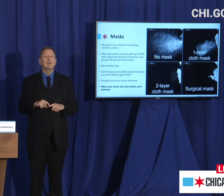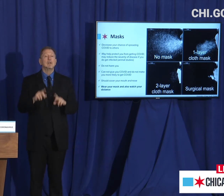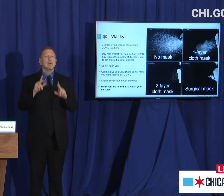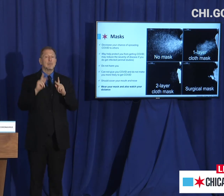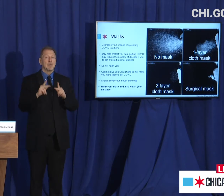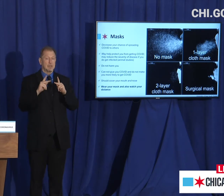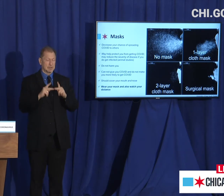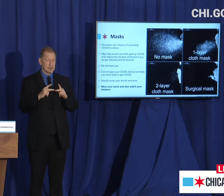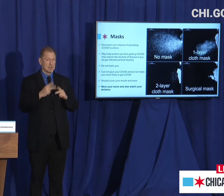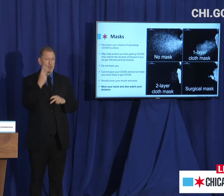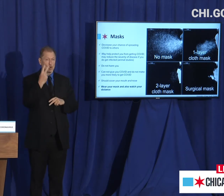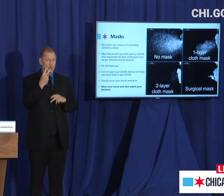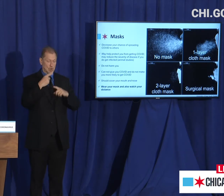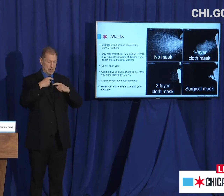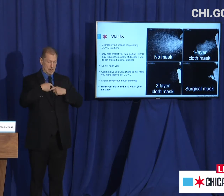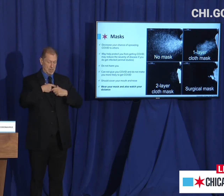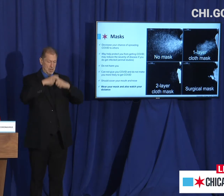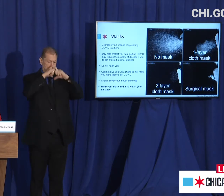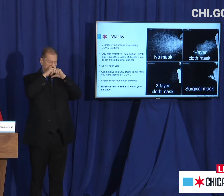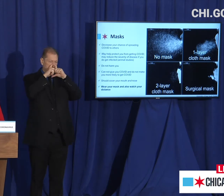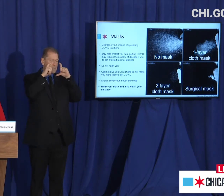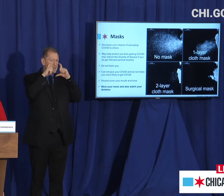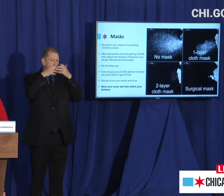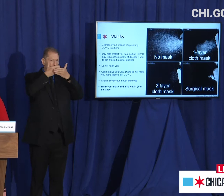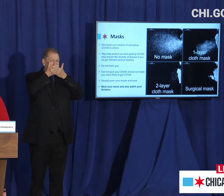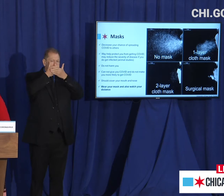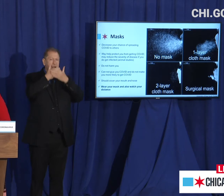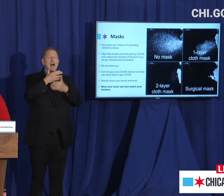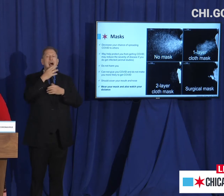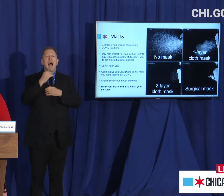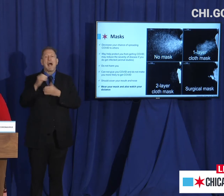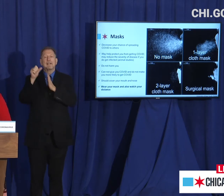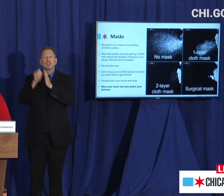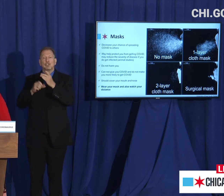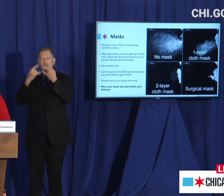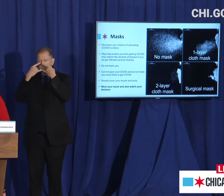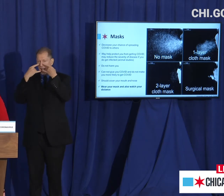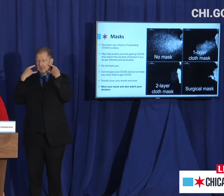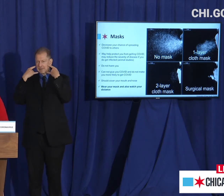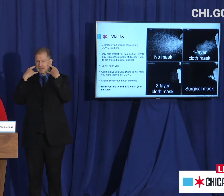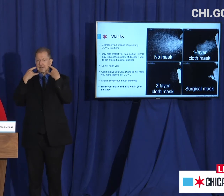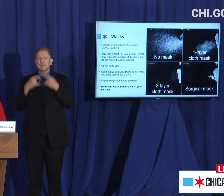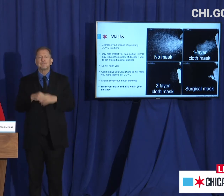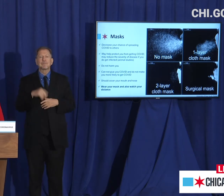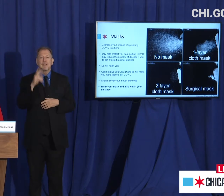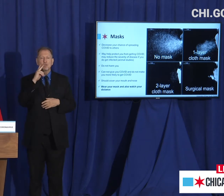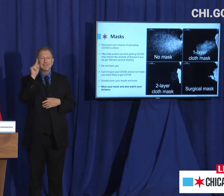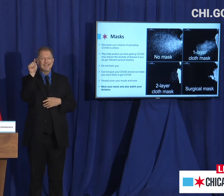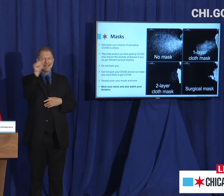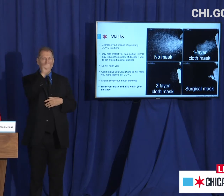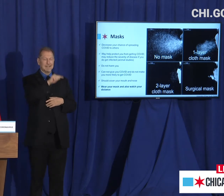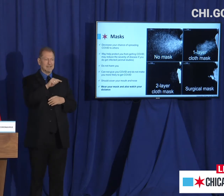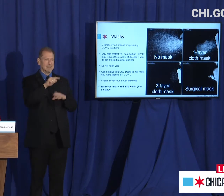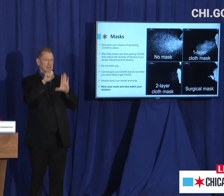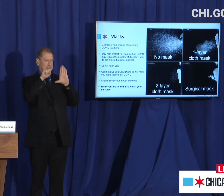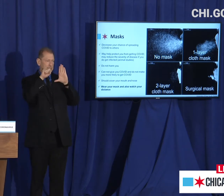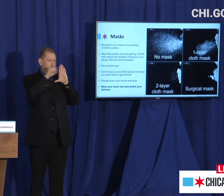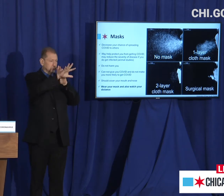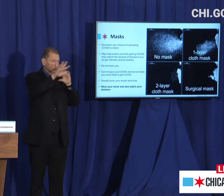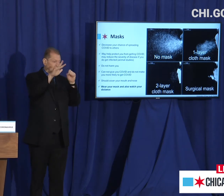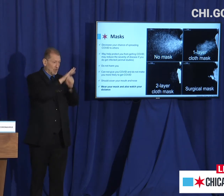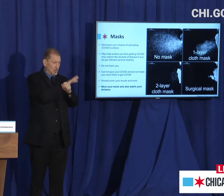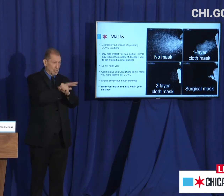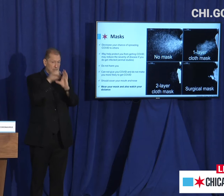a two-layer cloth mask, and for someone who is wearing a surgical mask. When you wear this, you